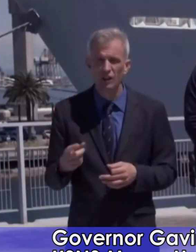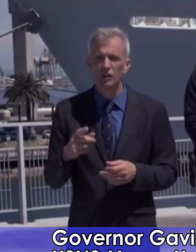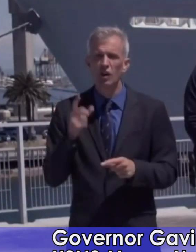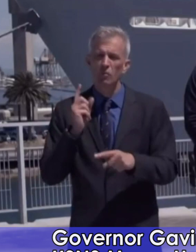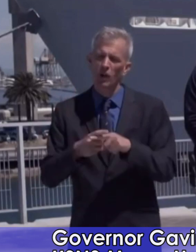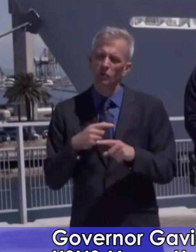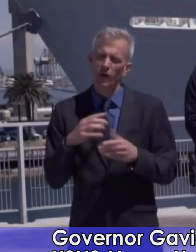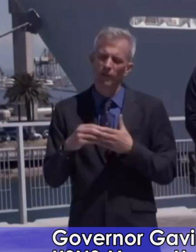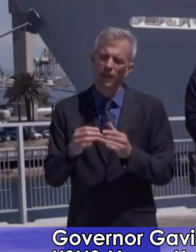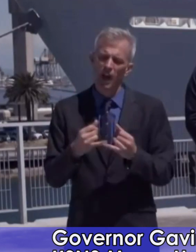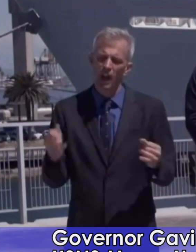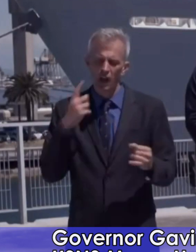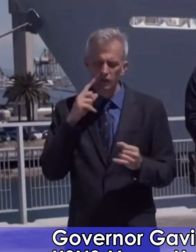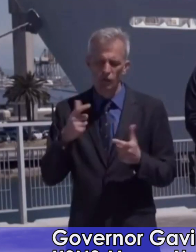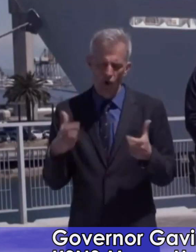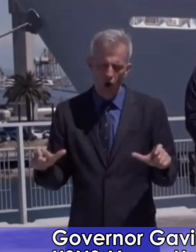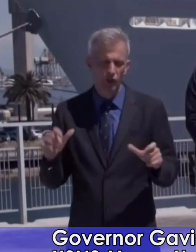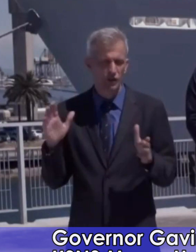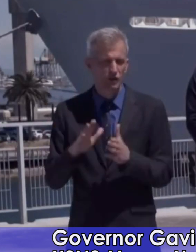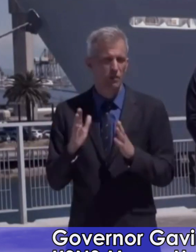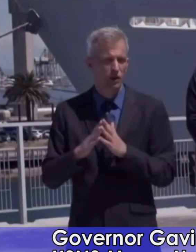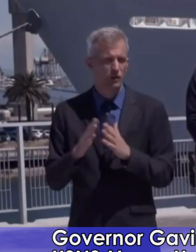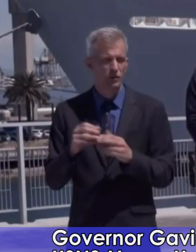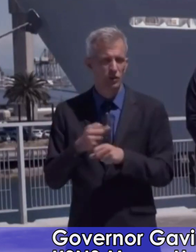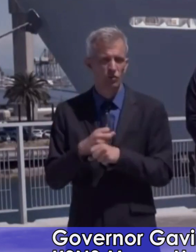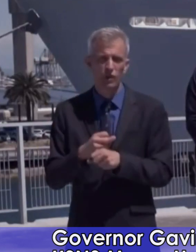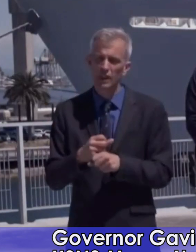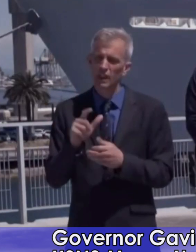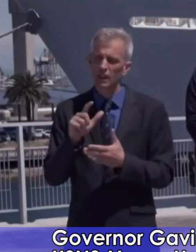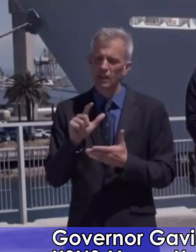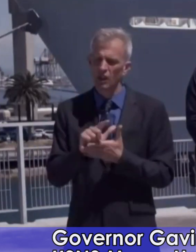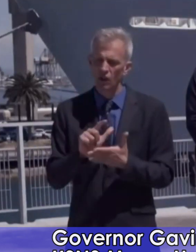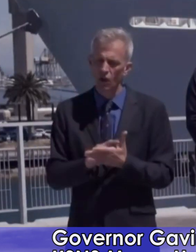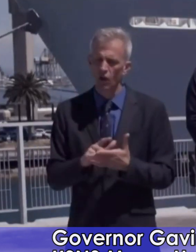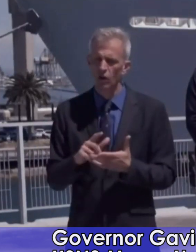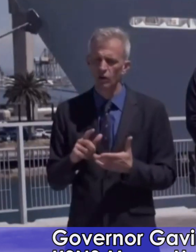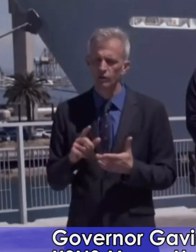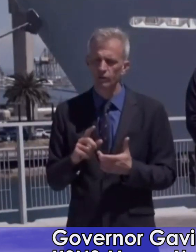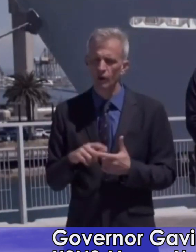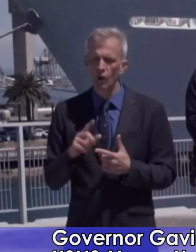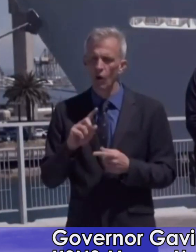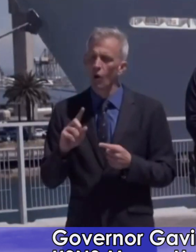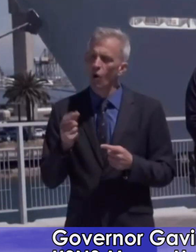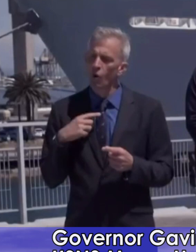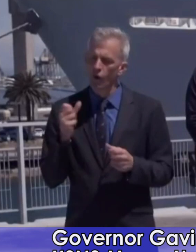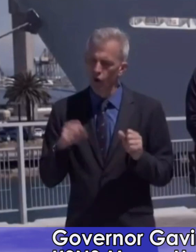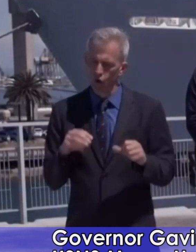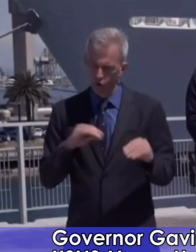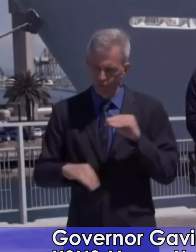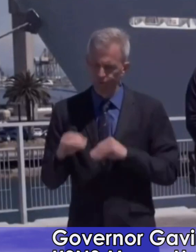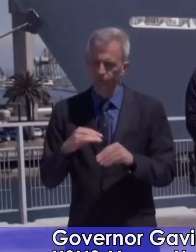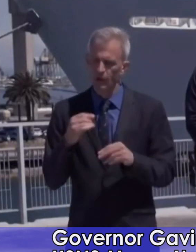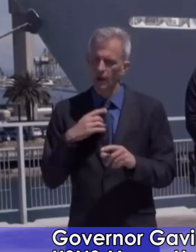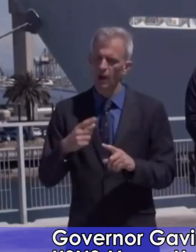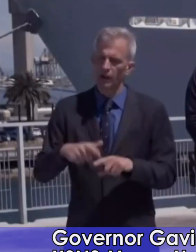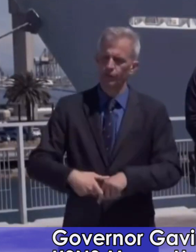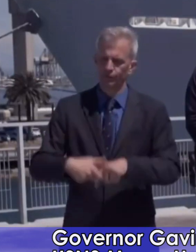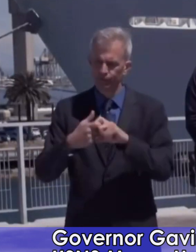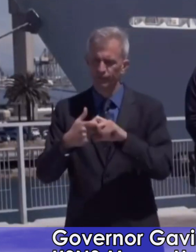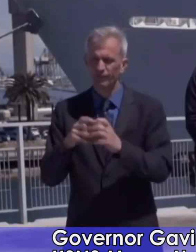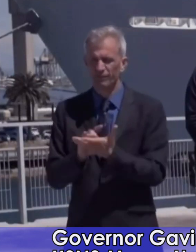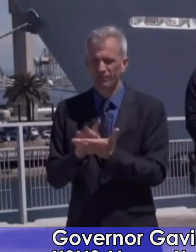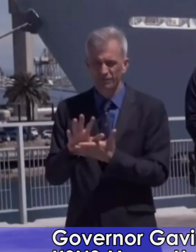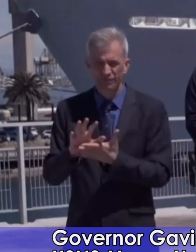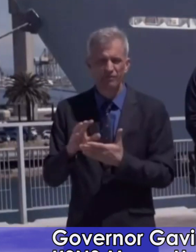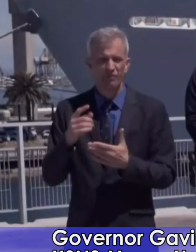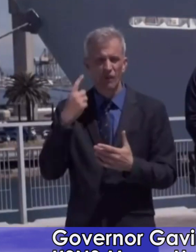small and creating a legal framework where they could put moratorium together related to evictions for rentals, for